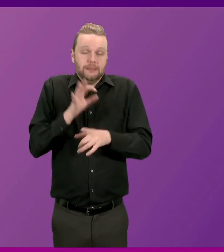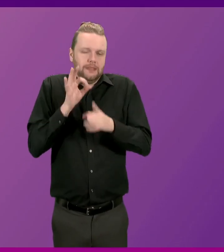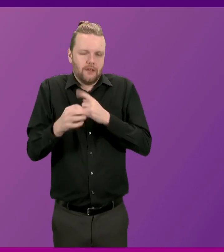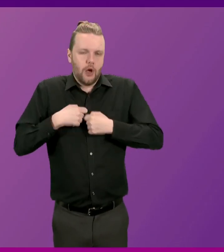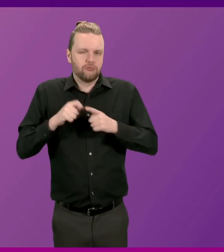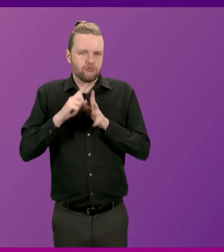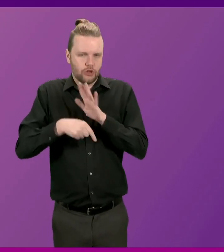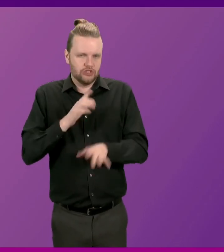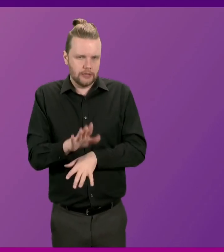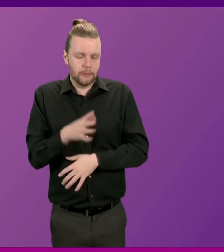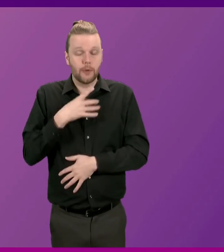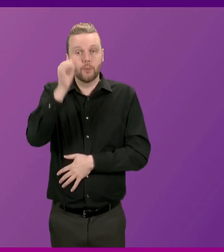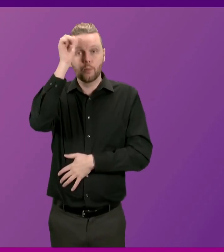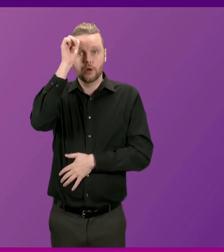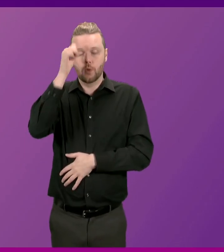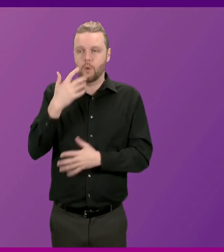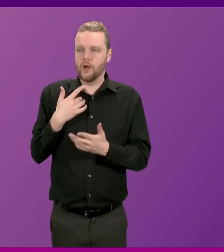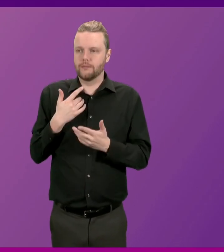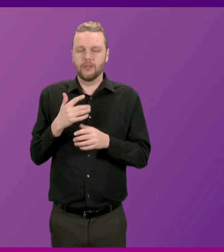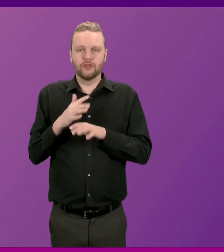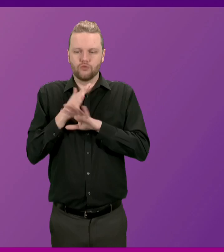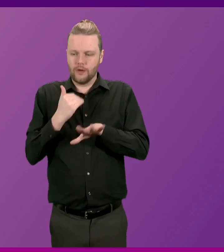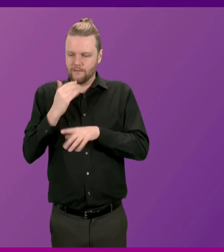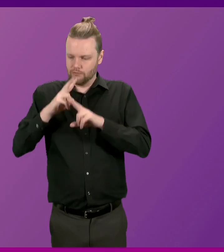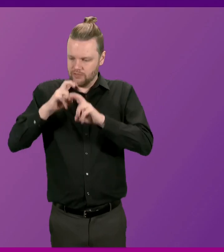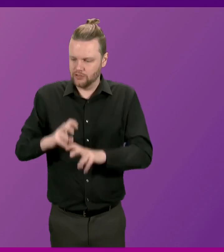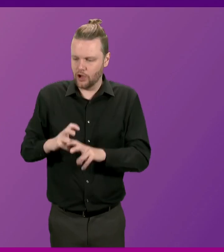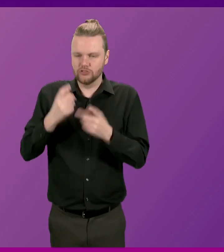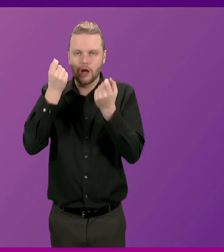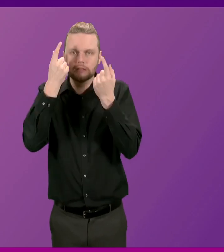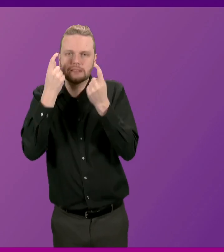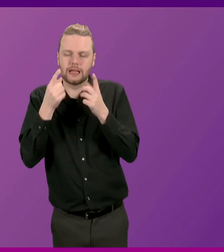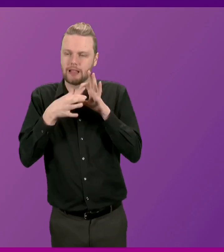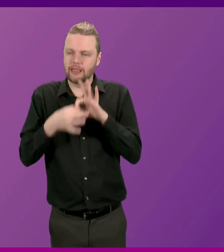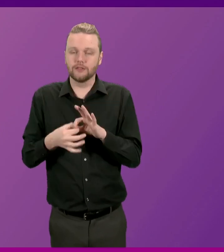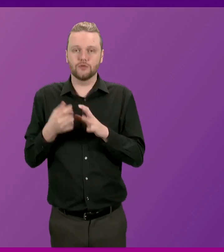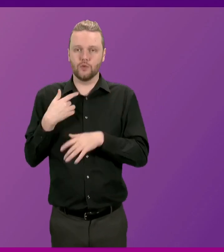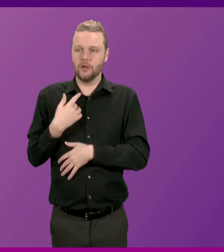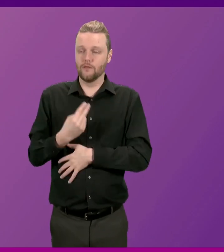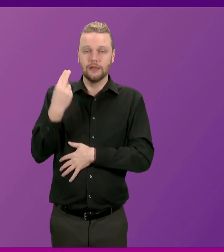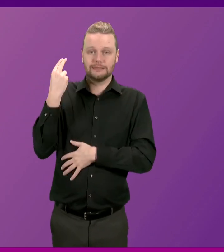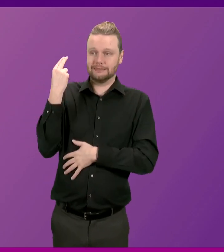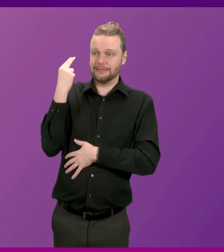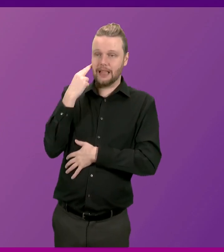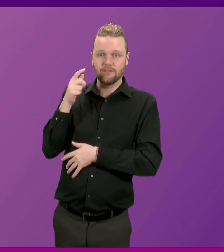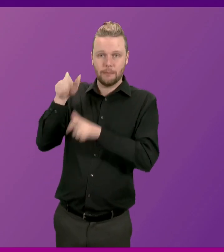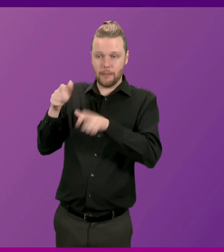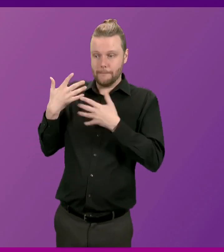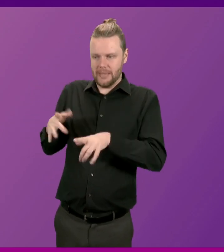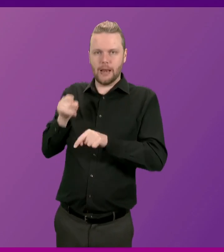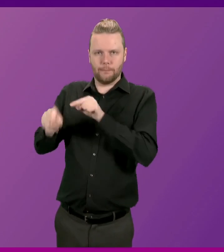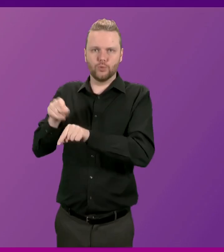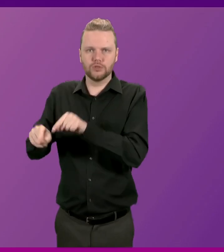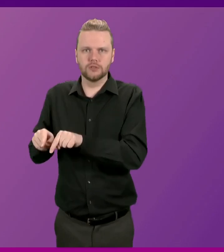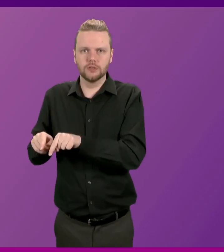project, but we are aware that there is also a lack of research or understanding about the needs of deaf perpetrators. So they probably experience very